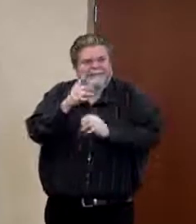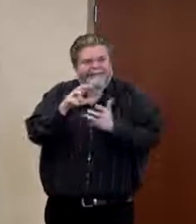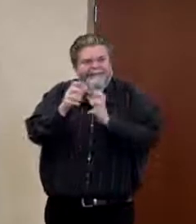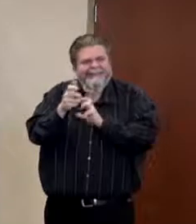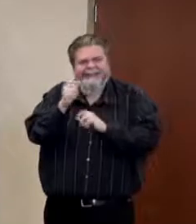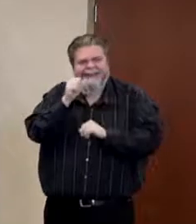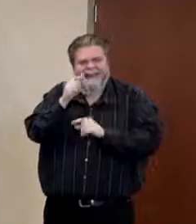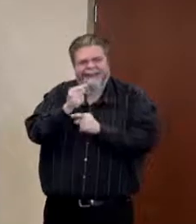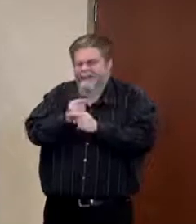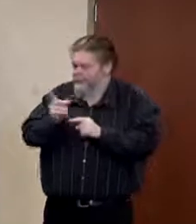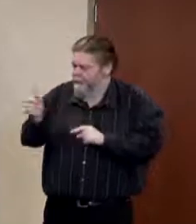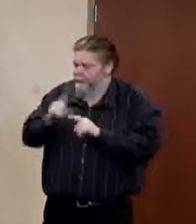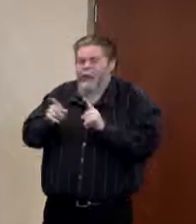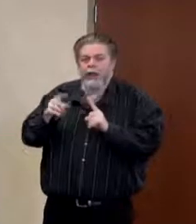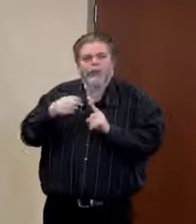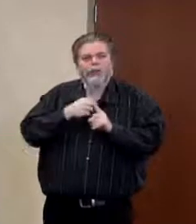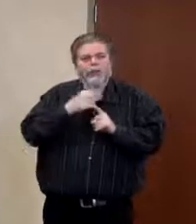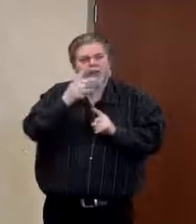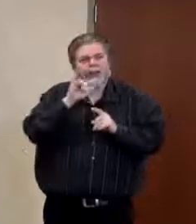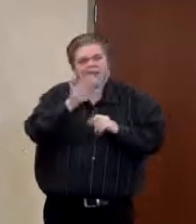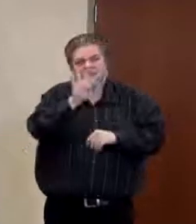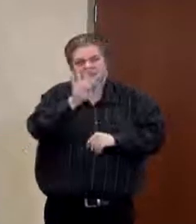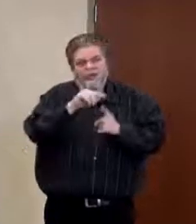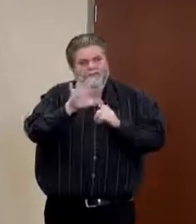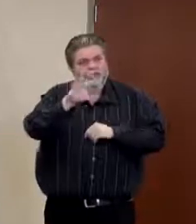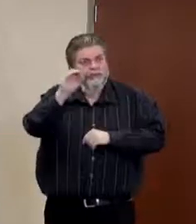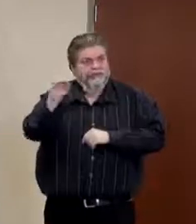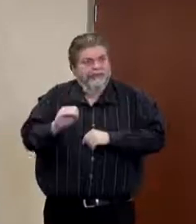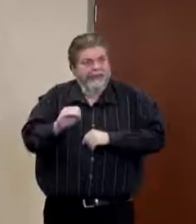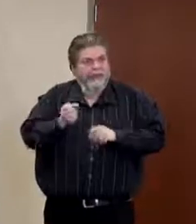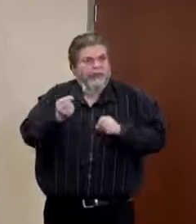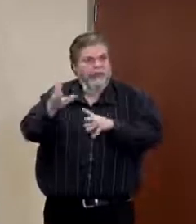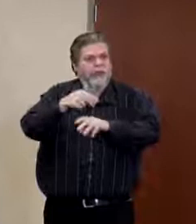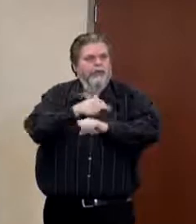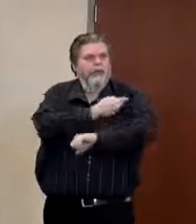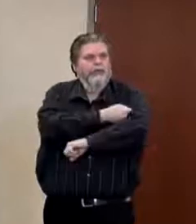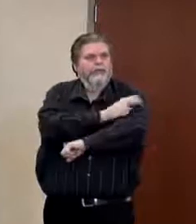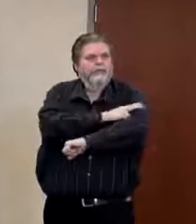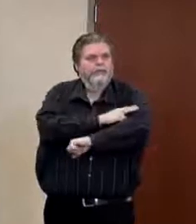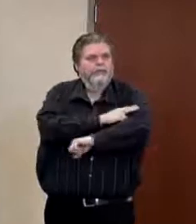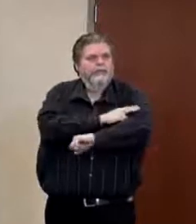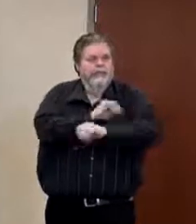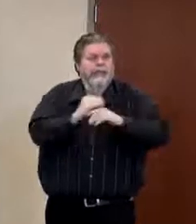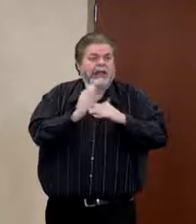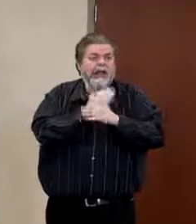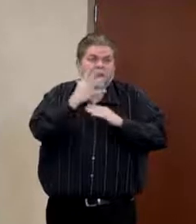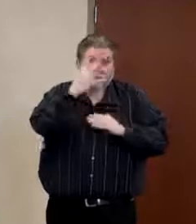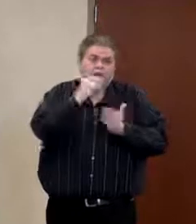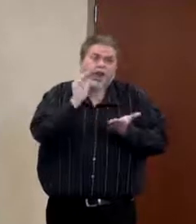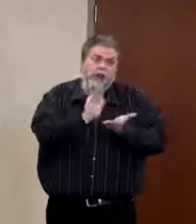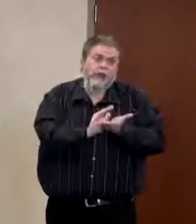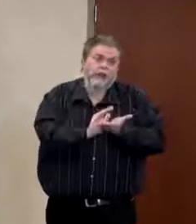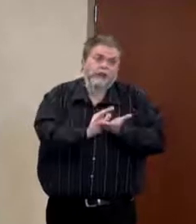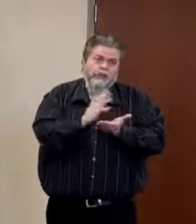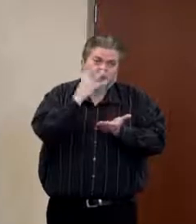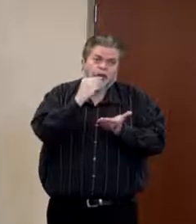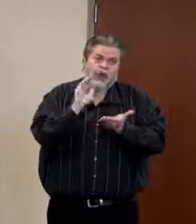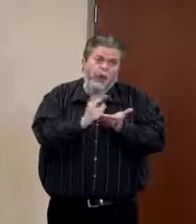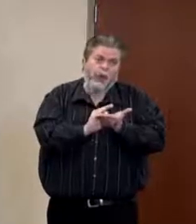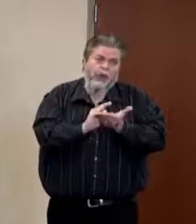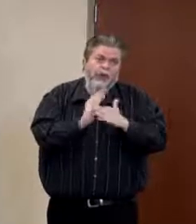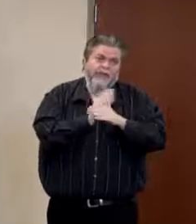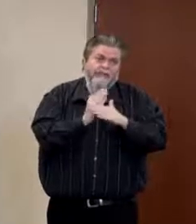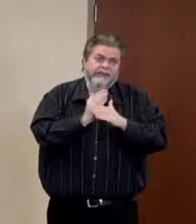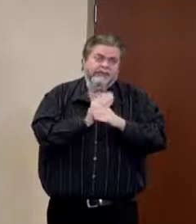apologize for that. But we're at around a 4 to 5% hospitalization rate is where we're averaging down here. Very low hospitalization